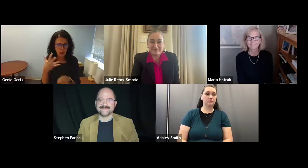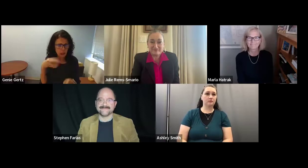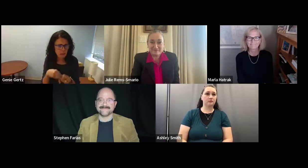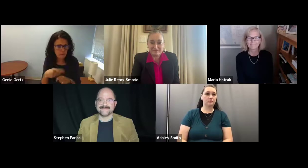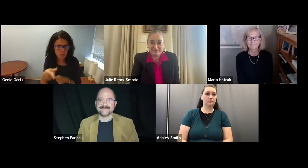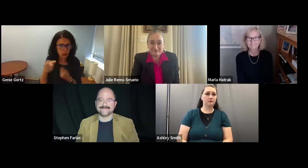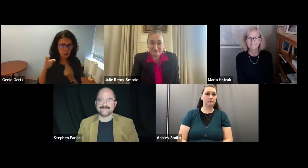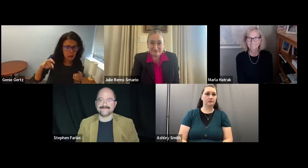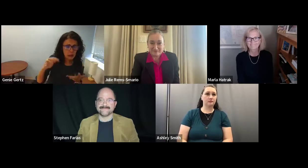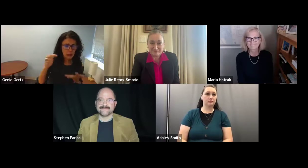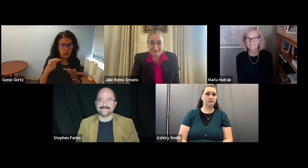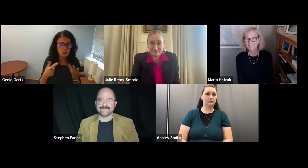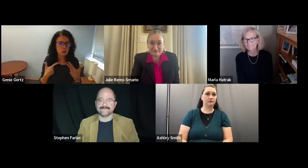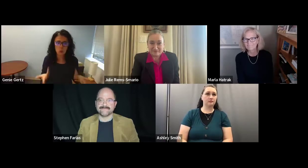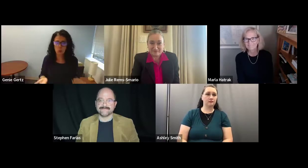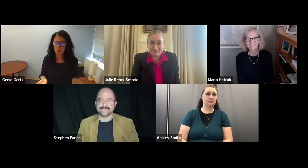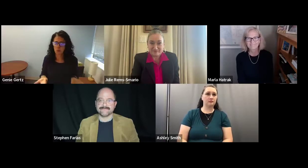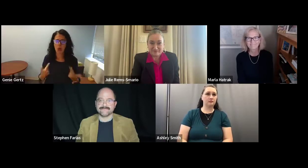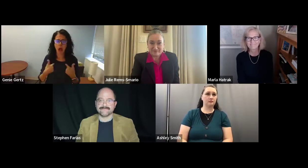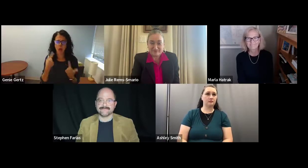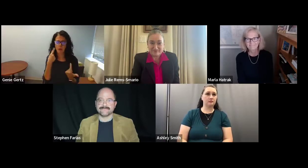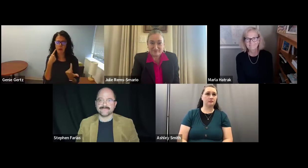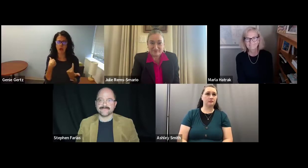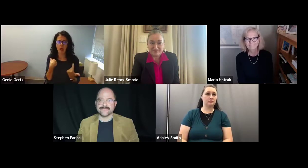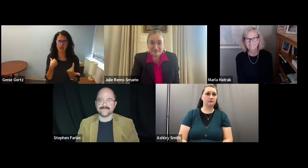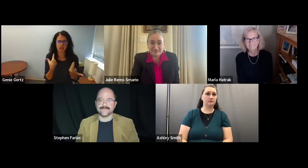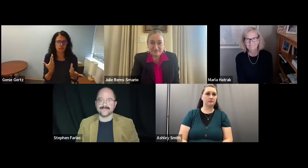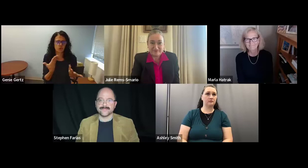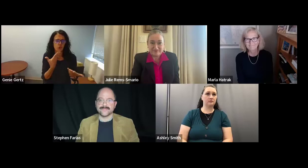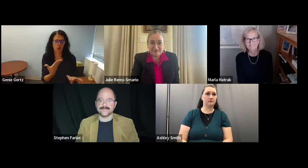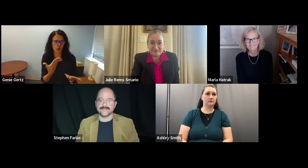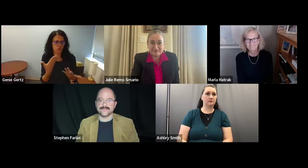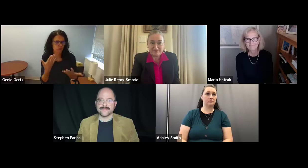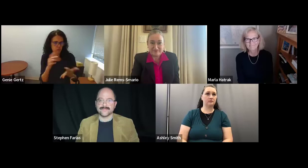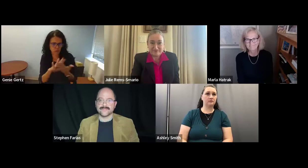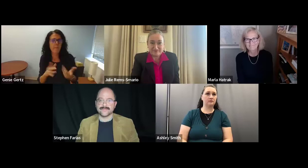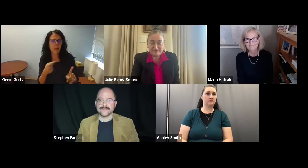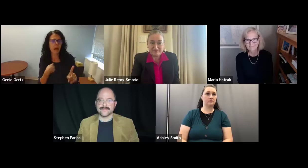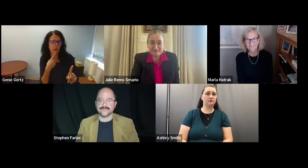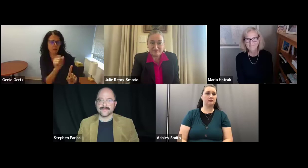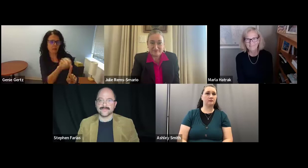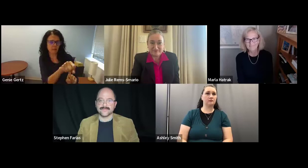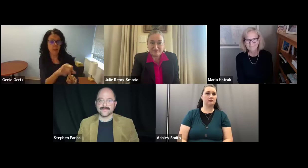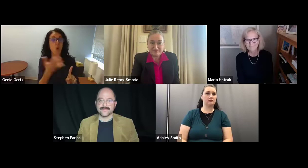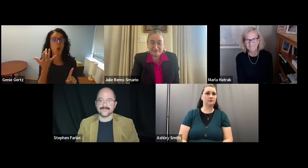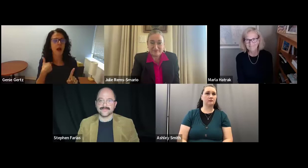And then the early intervention, what kind of things do they need? I'm thinking, I don't know, but it's